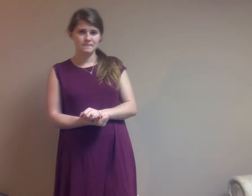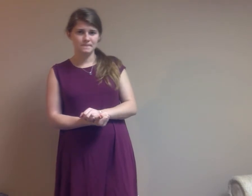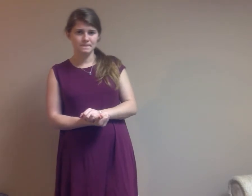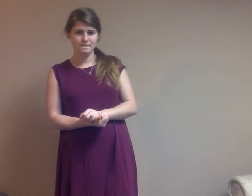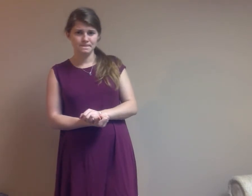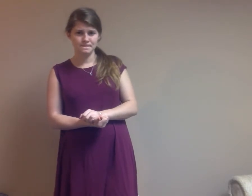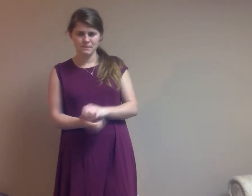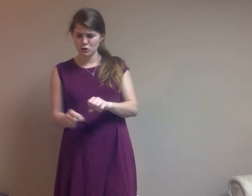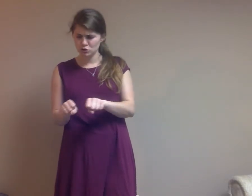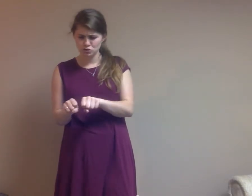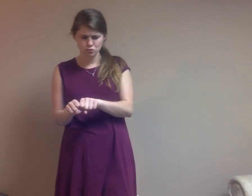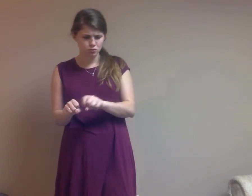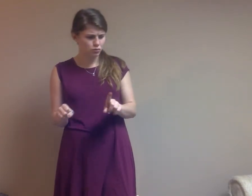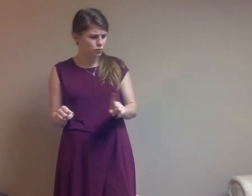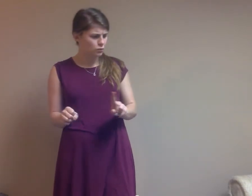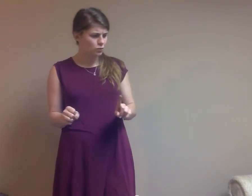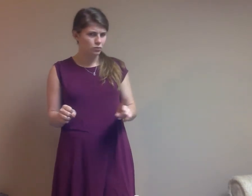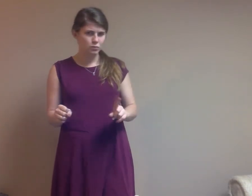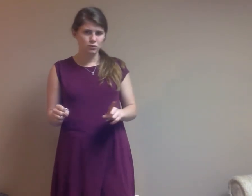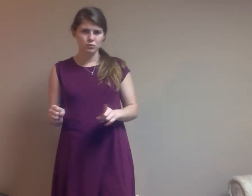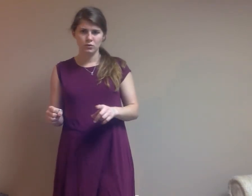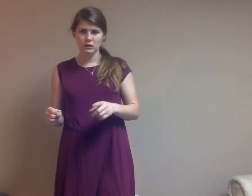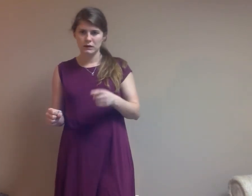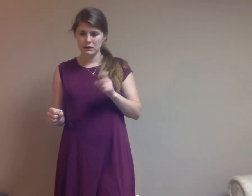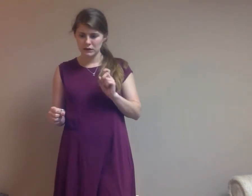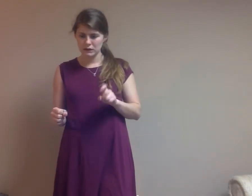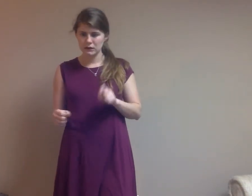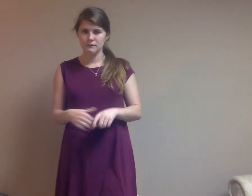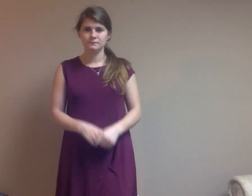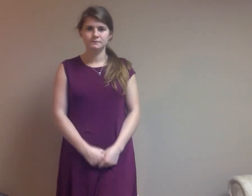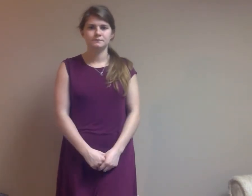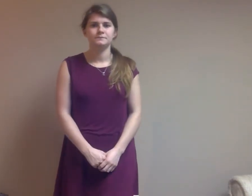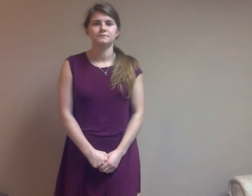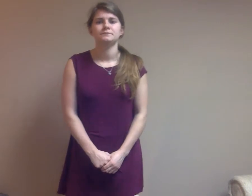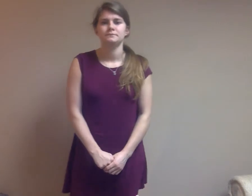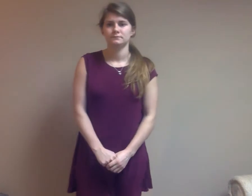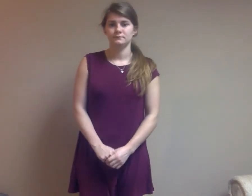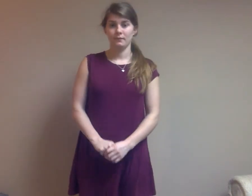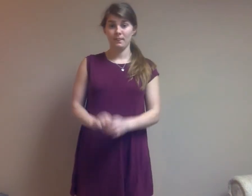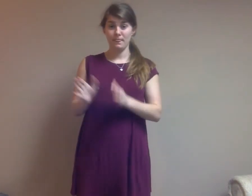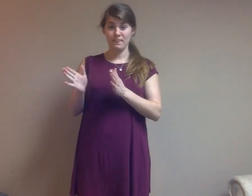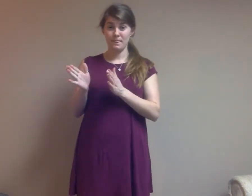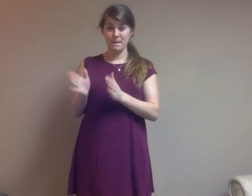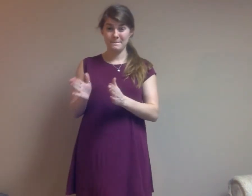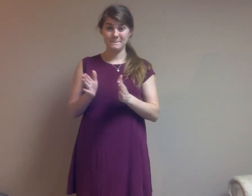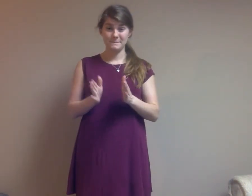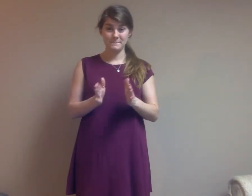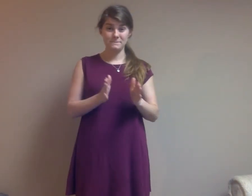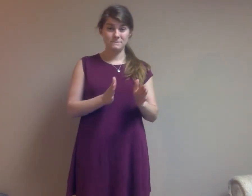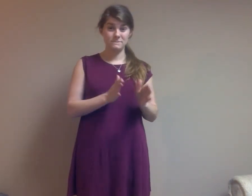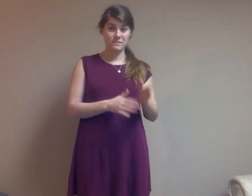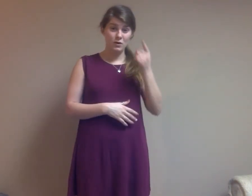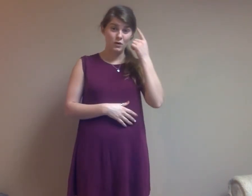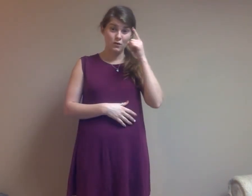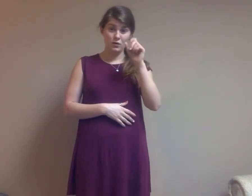The plan is for April to stay in school for most of next term. So the Rosses need her to settle as soon as possible.